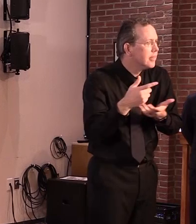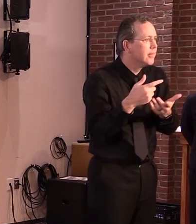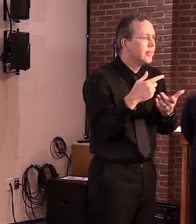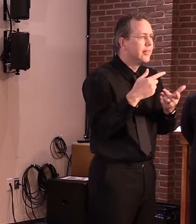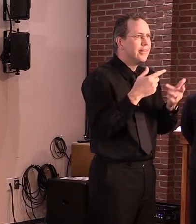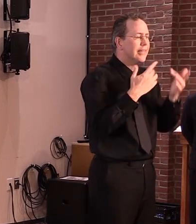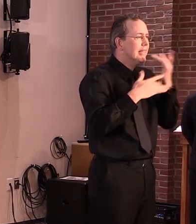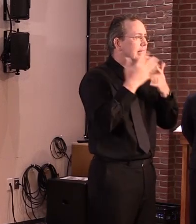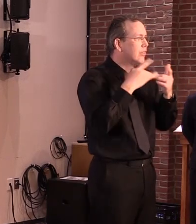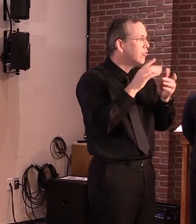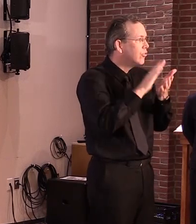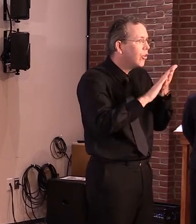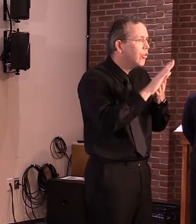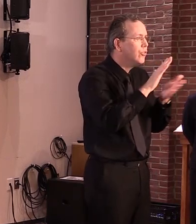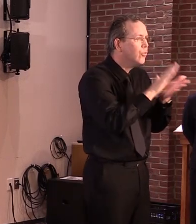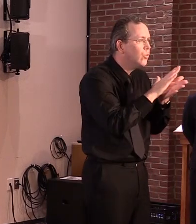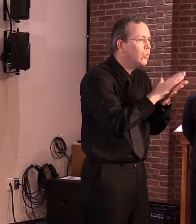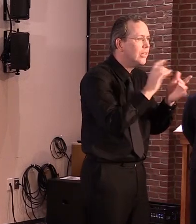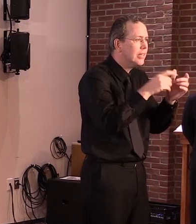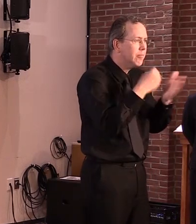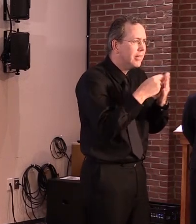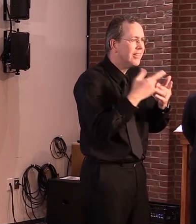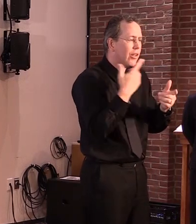solid on a better foundation.